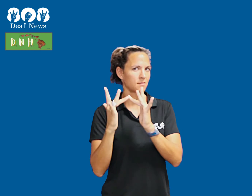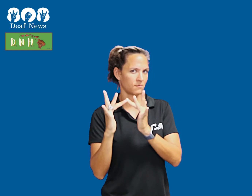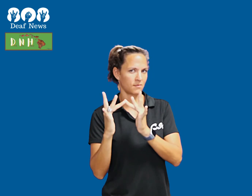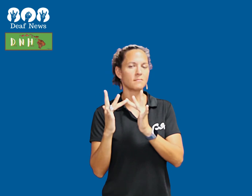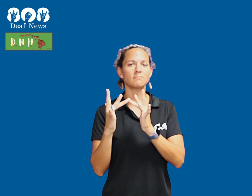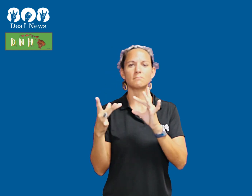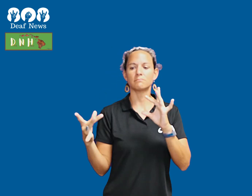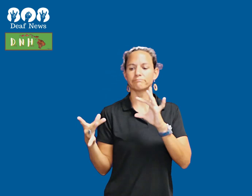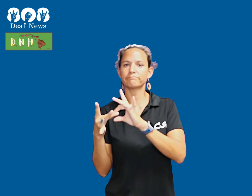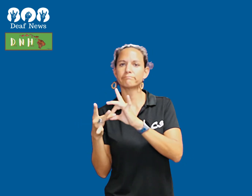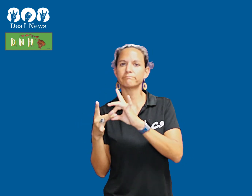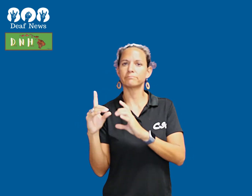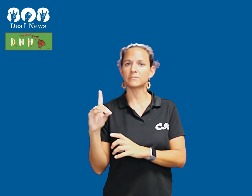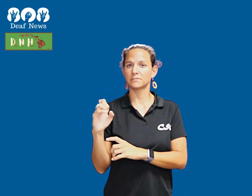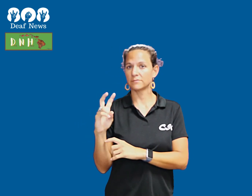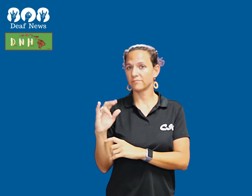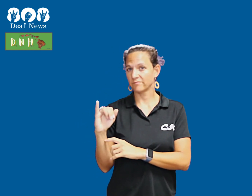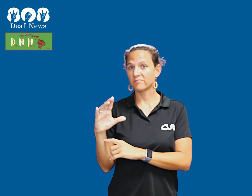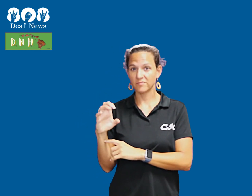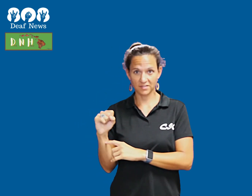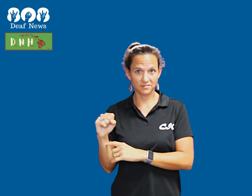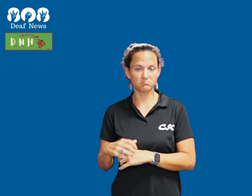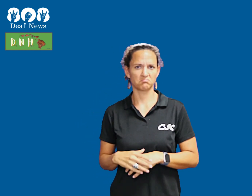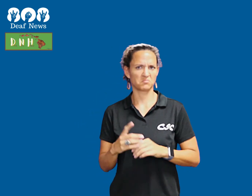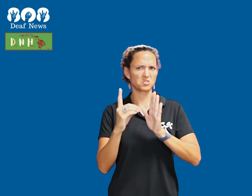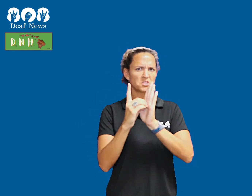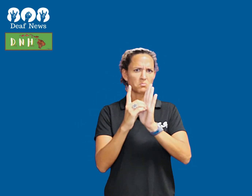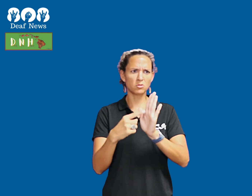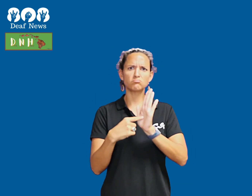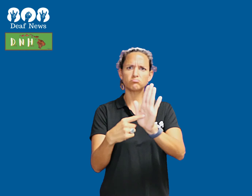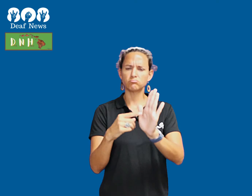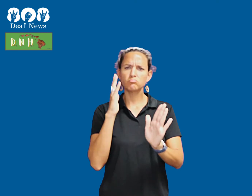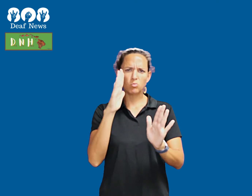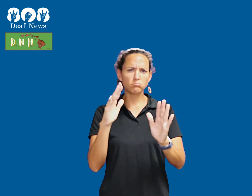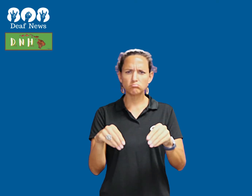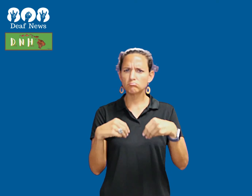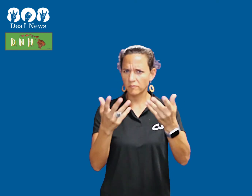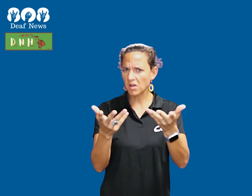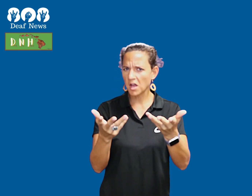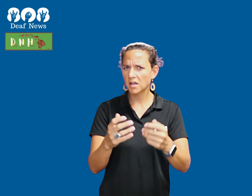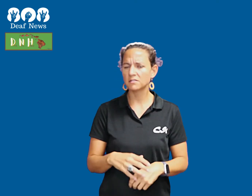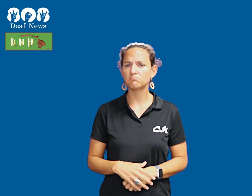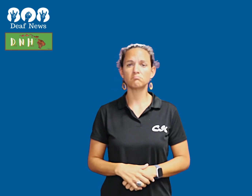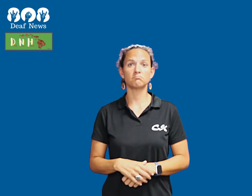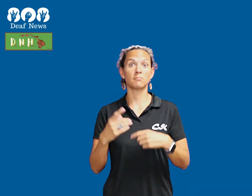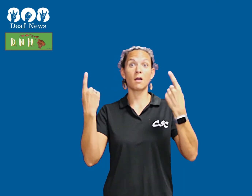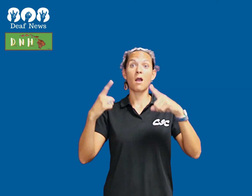You need to have internet to connect to this advice. Demonstrations to show you how it works is offered